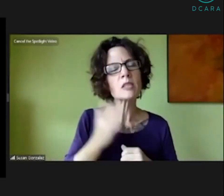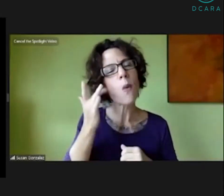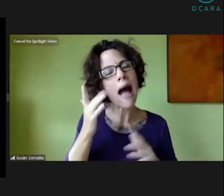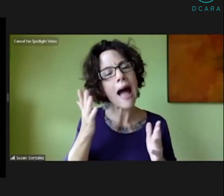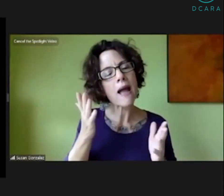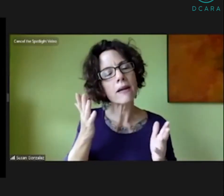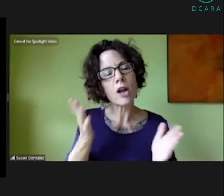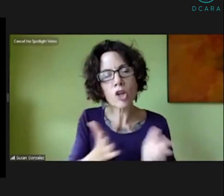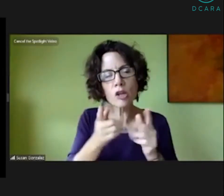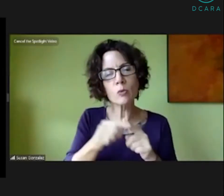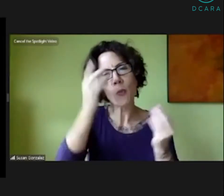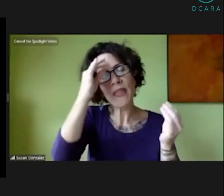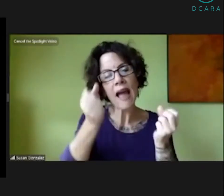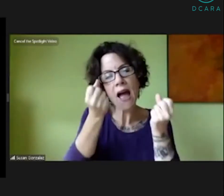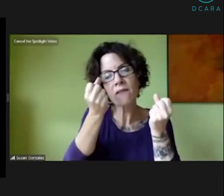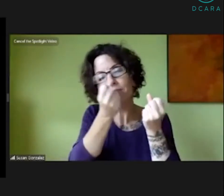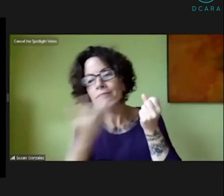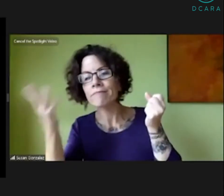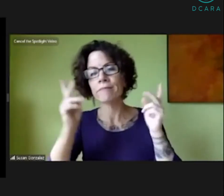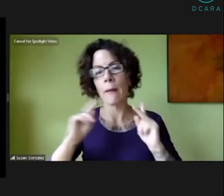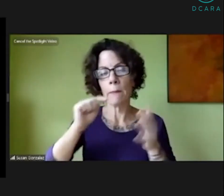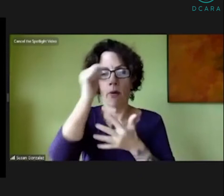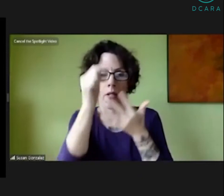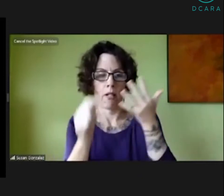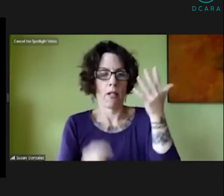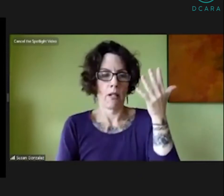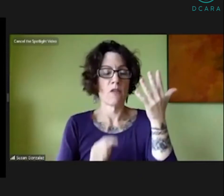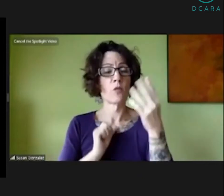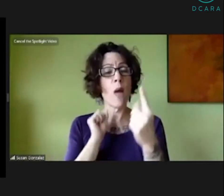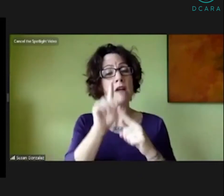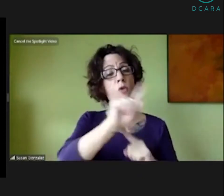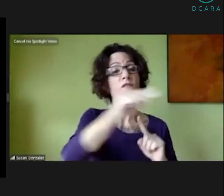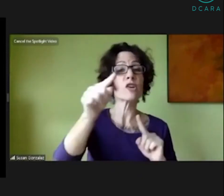comfortable, or say, no, I can't, I just don't have the time.